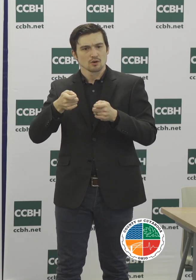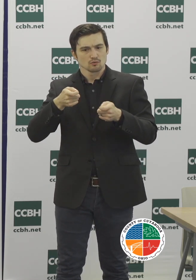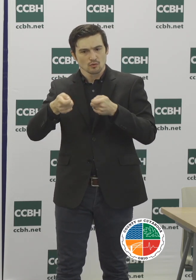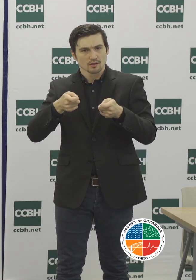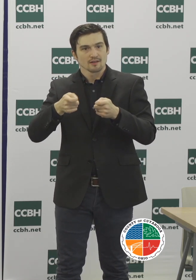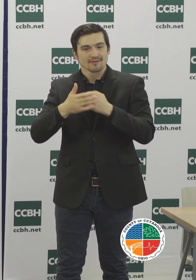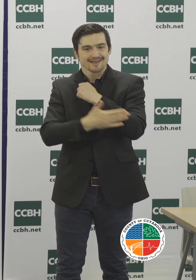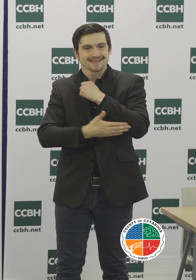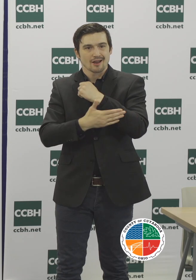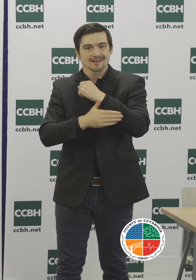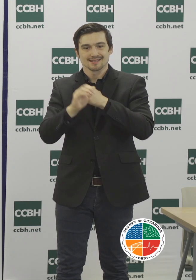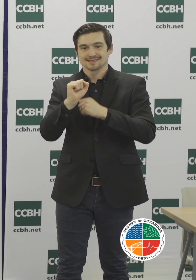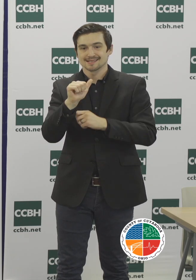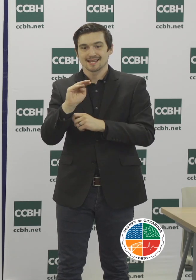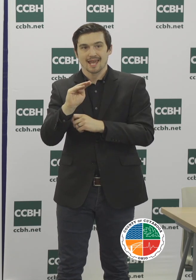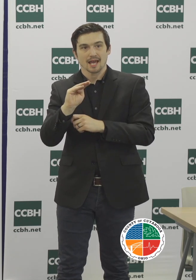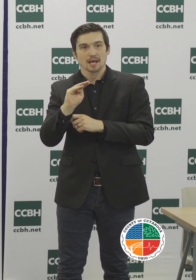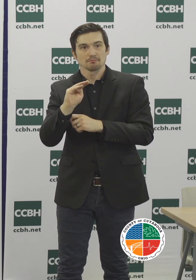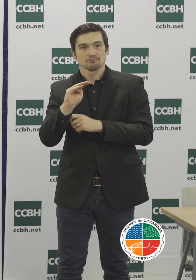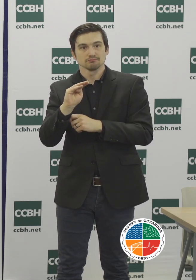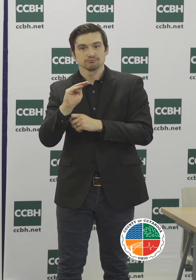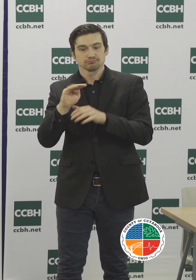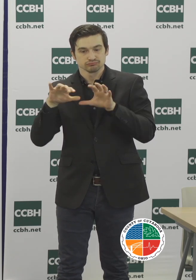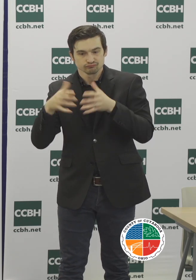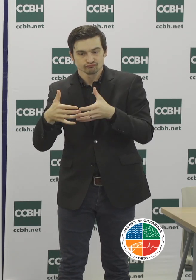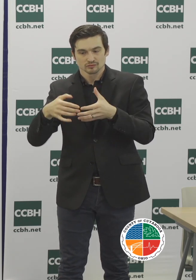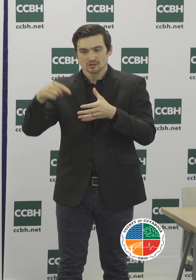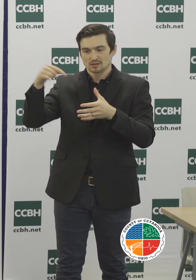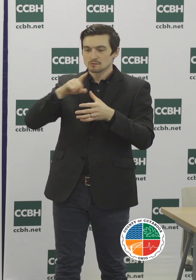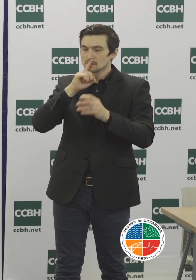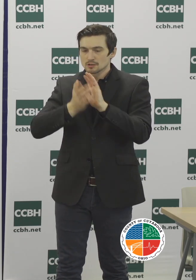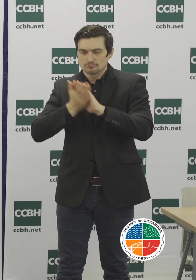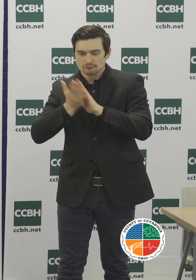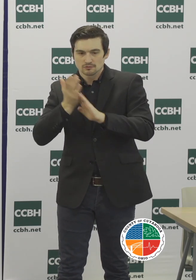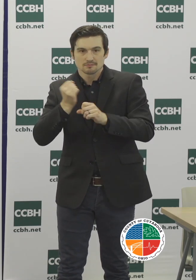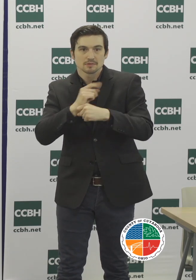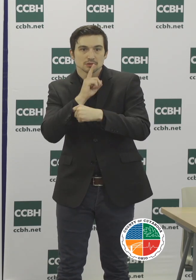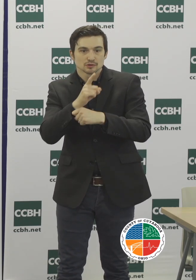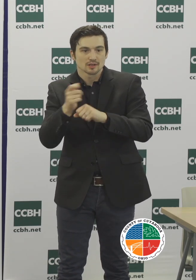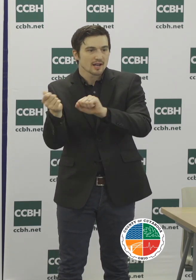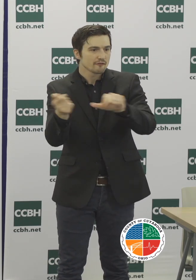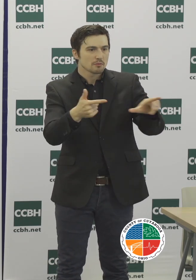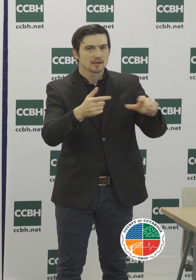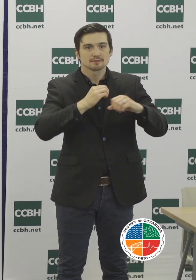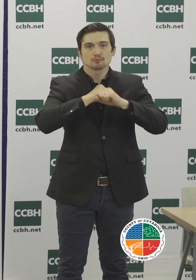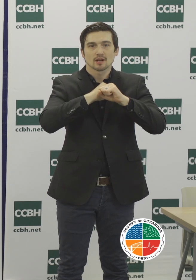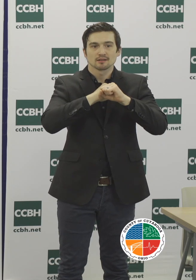squad, and has it's been very active in making sure we're protecting our residents. Thank you, Cheryl.